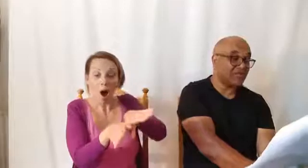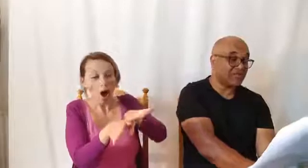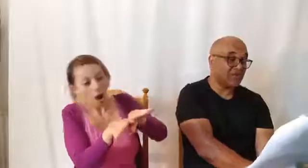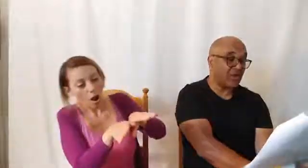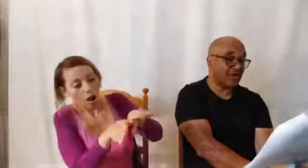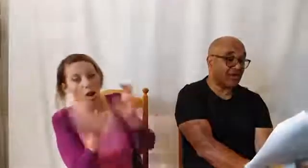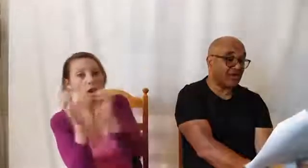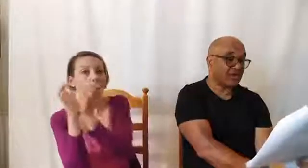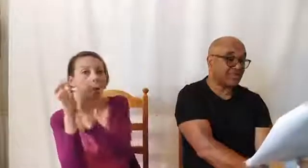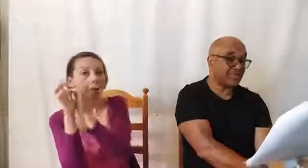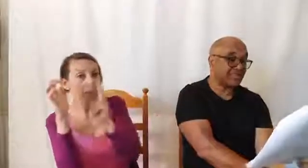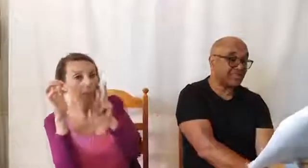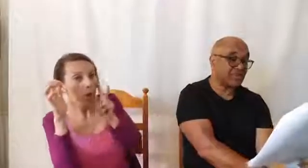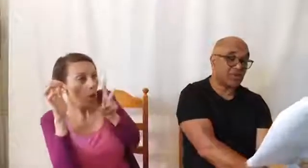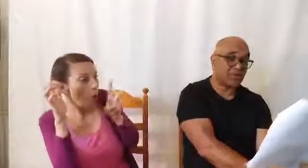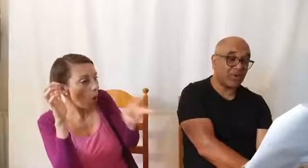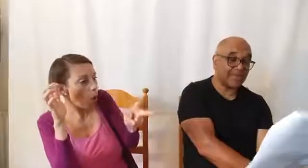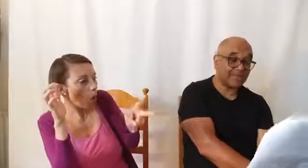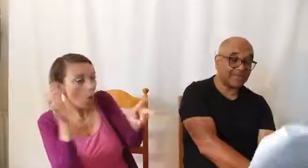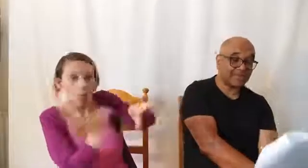tiny shells glistened shiny white.